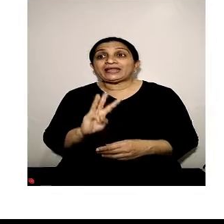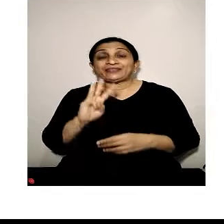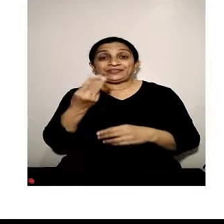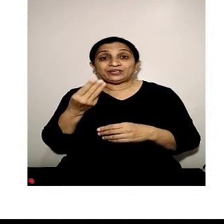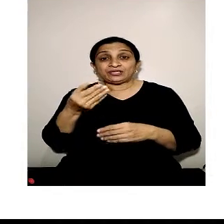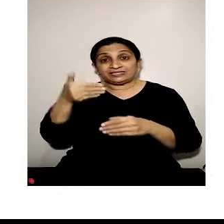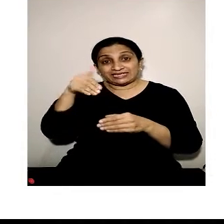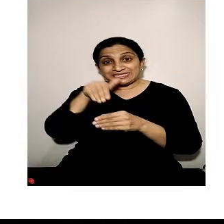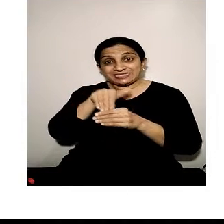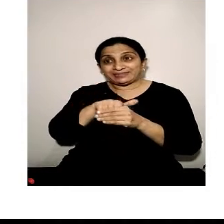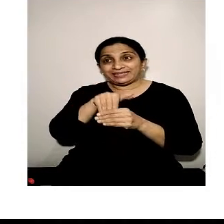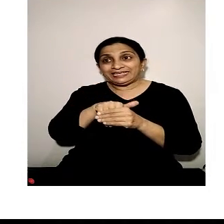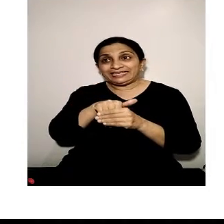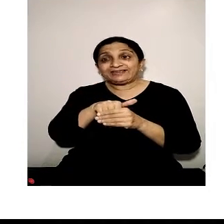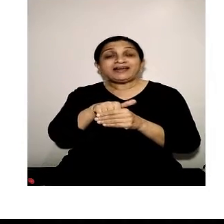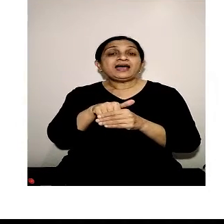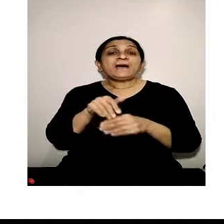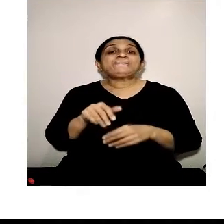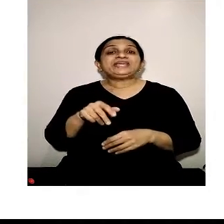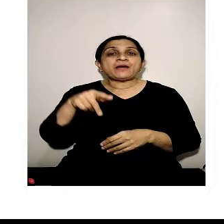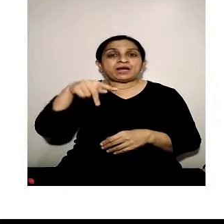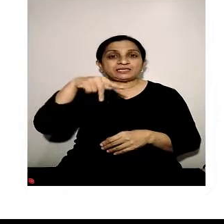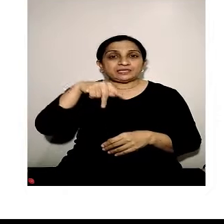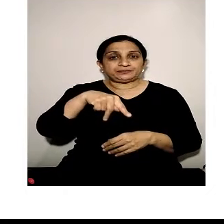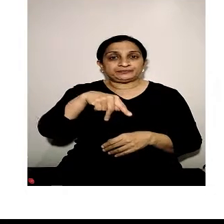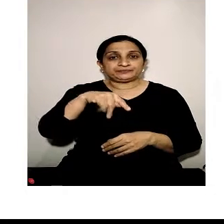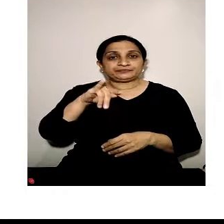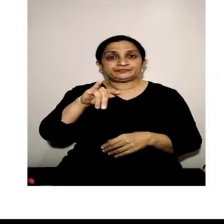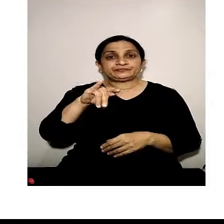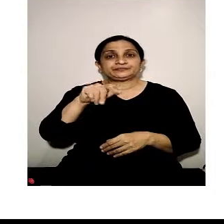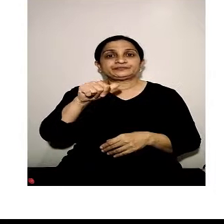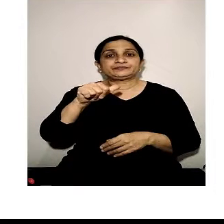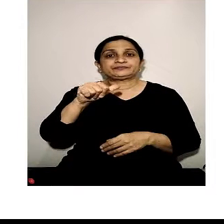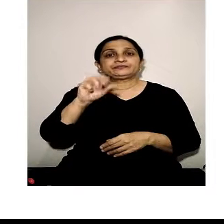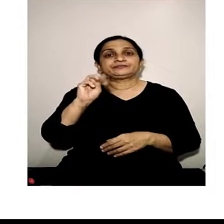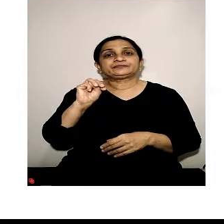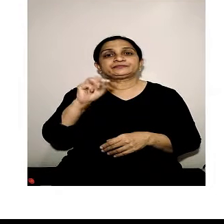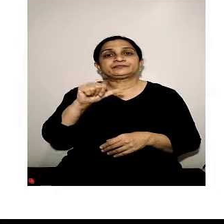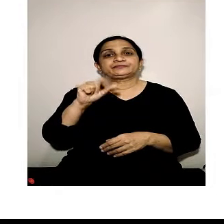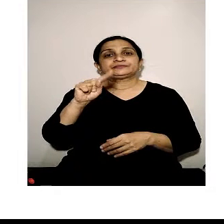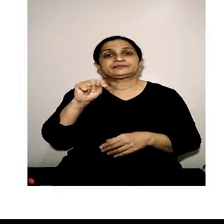hypoid, and the third, that is the inner pia mater.